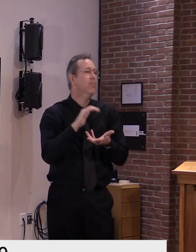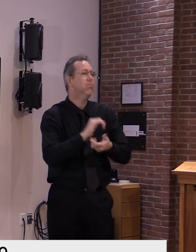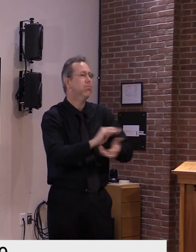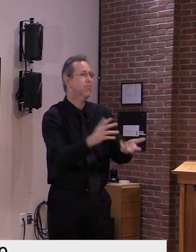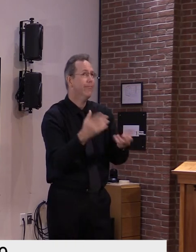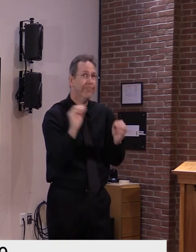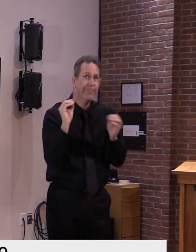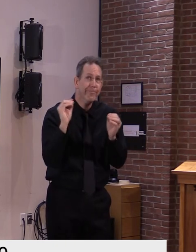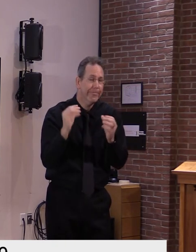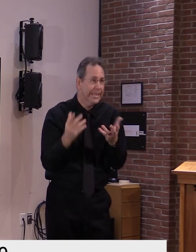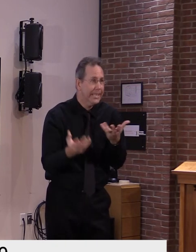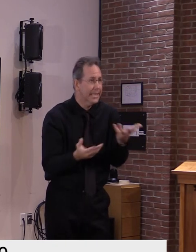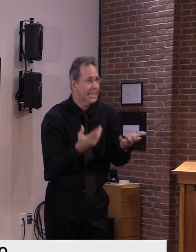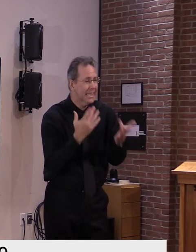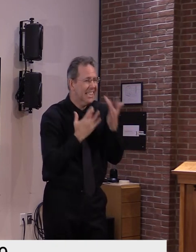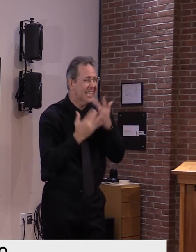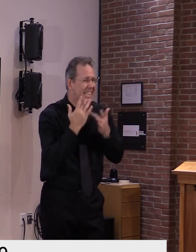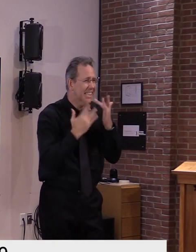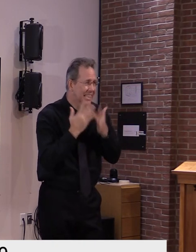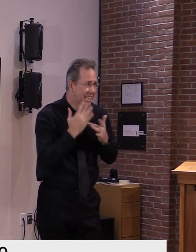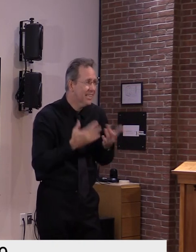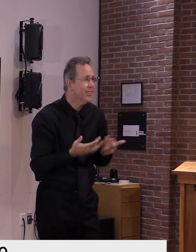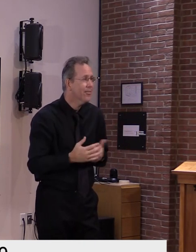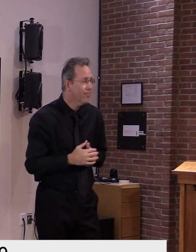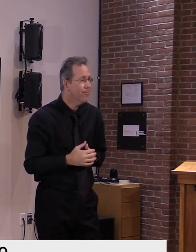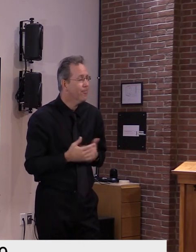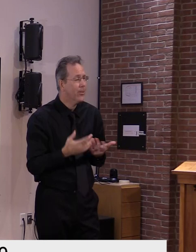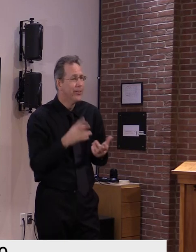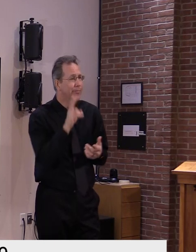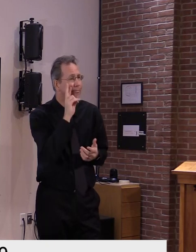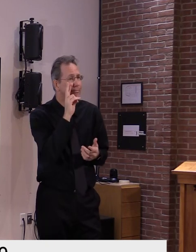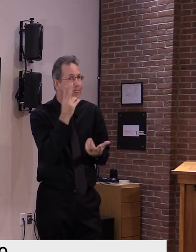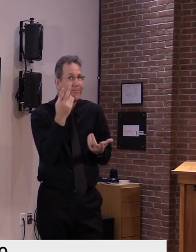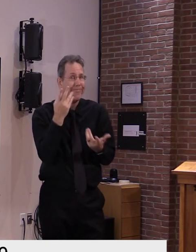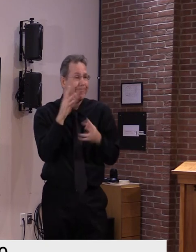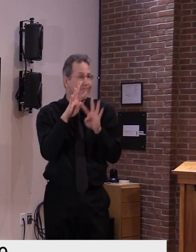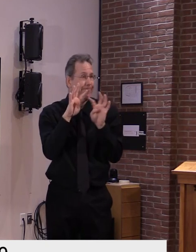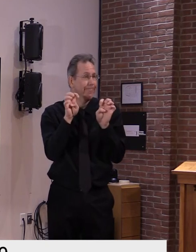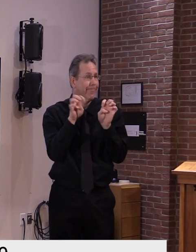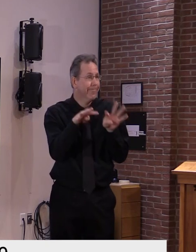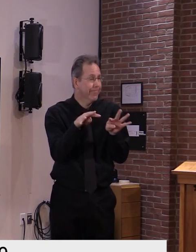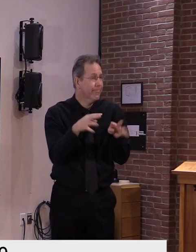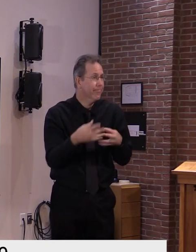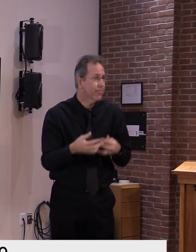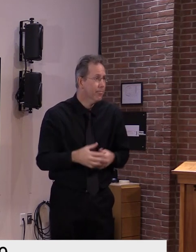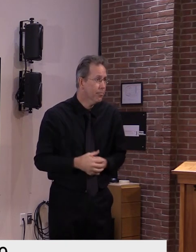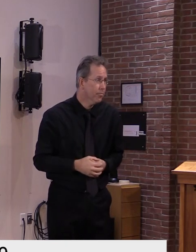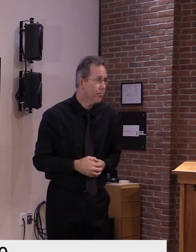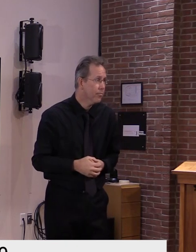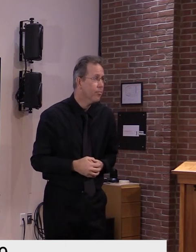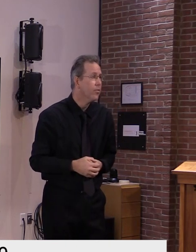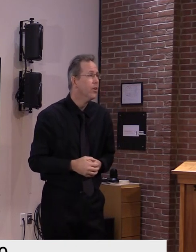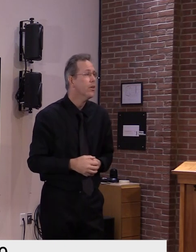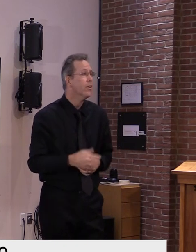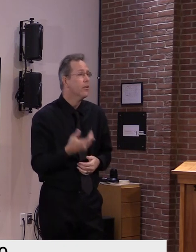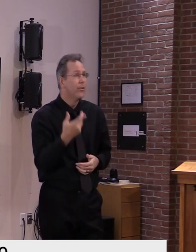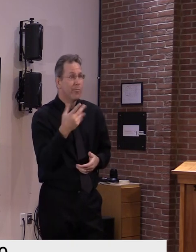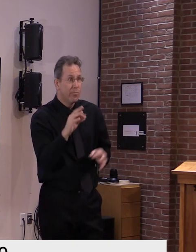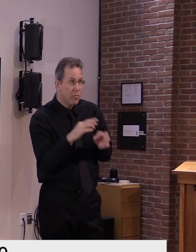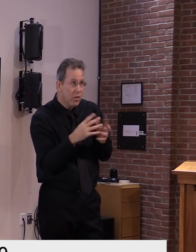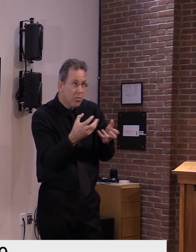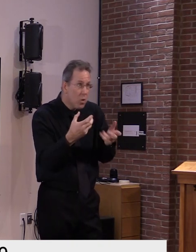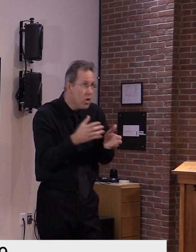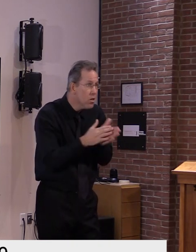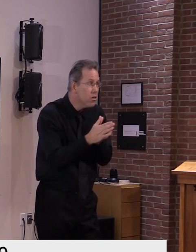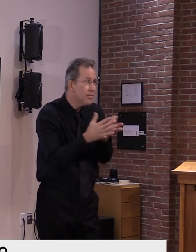the terms will be. So again, we'll get into this. This is something the legislature has an interest in, we have an interest